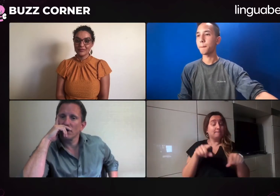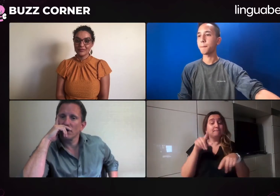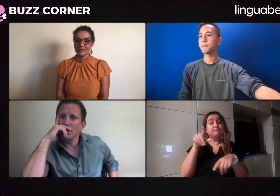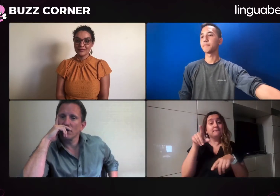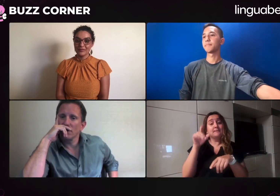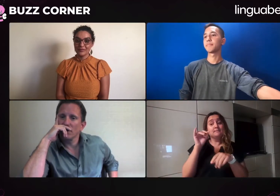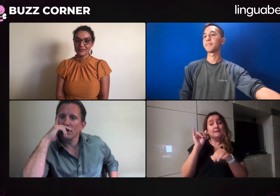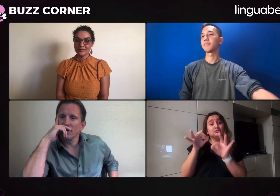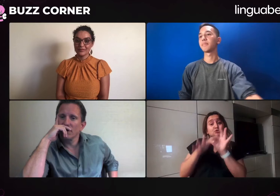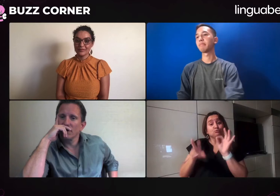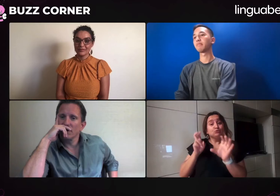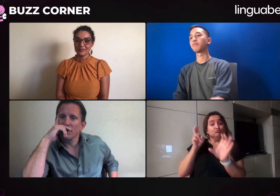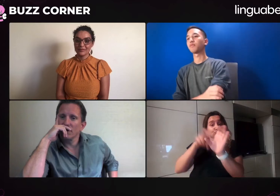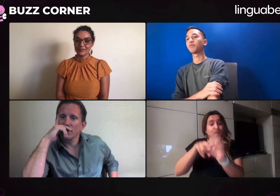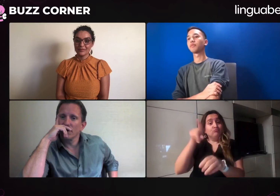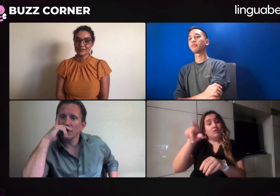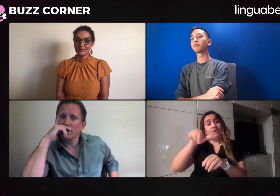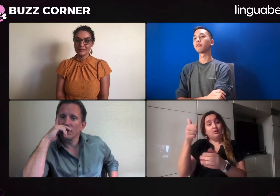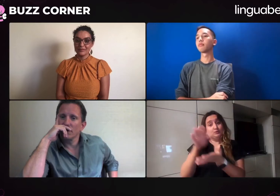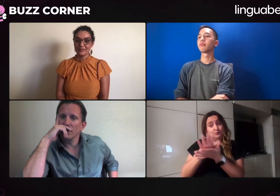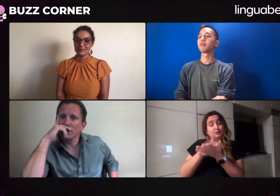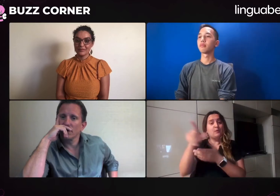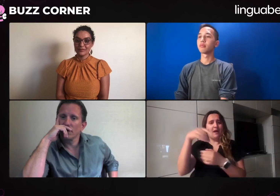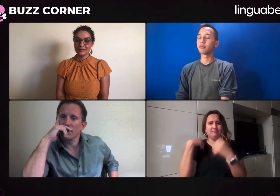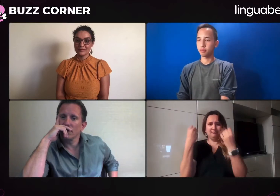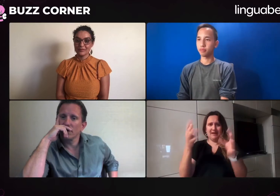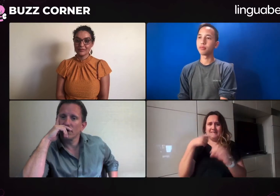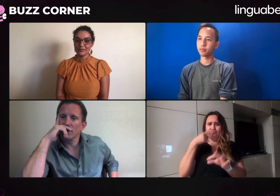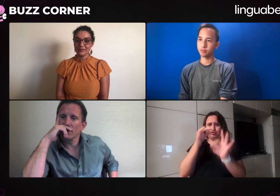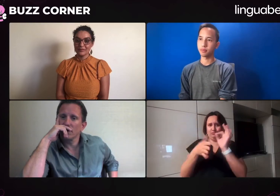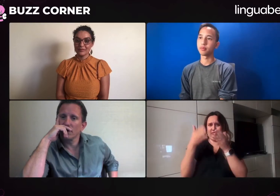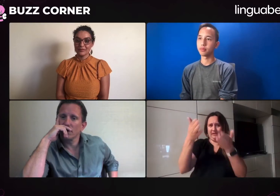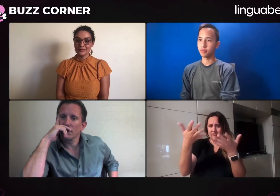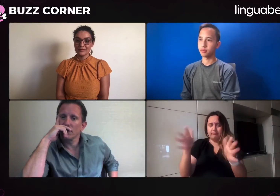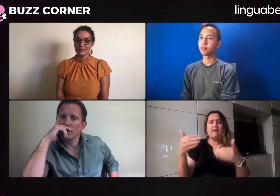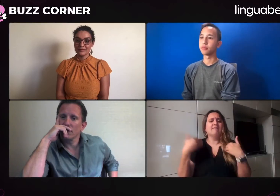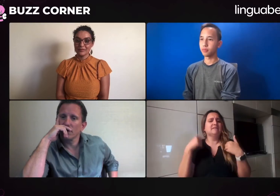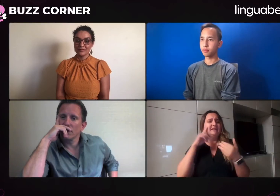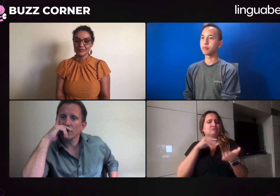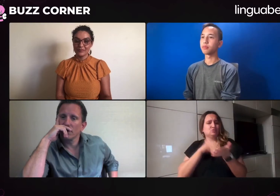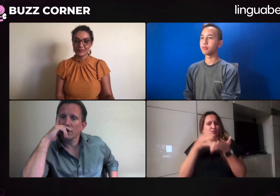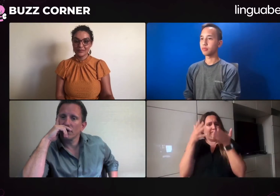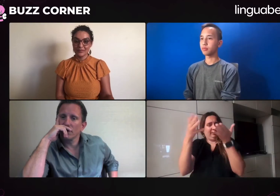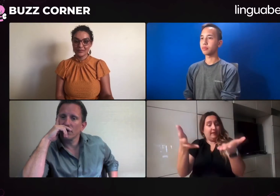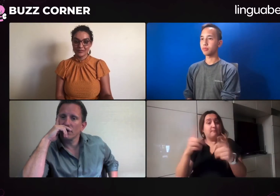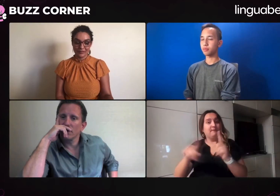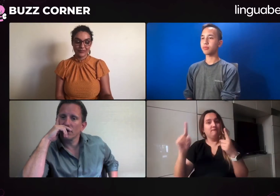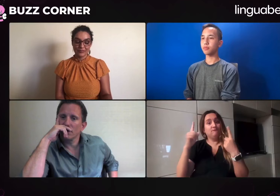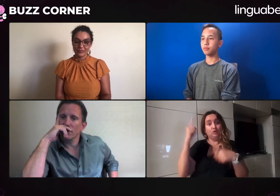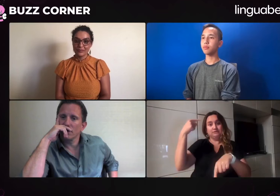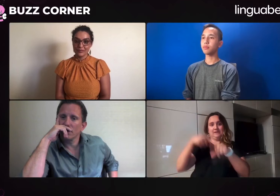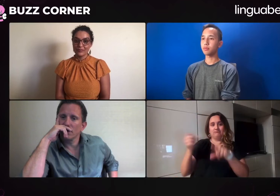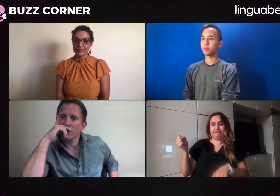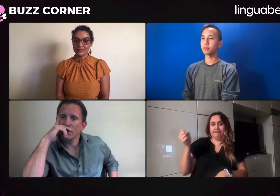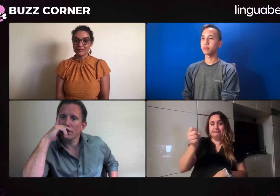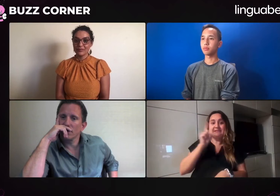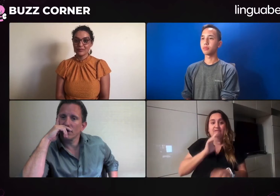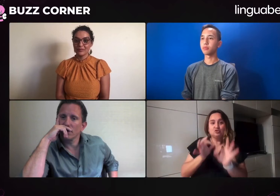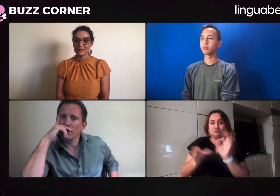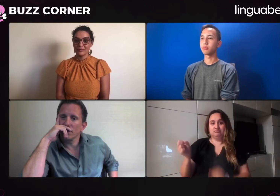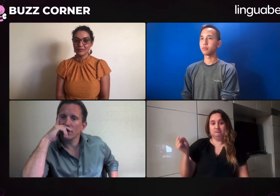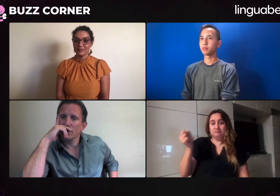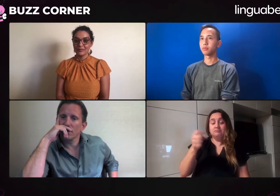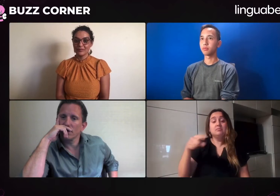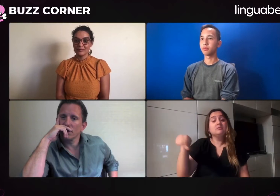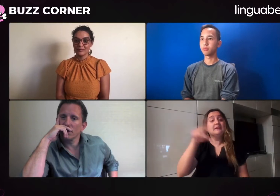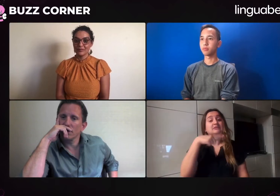So I just wanted to feel that story. And so there were a lot of hearing interpreters at that school. And it